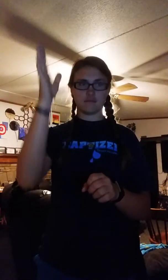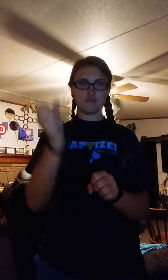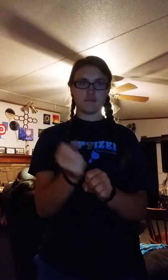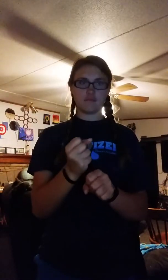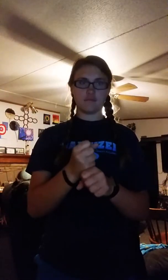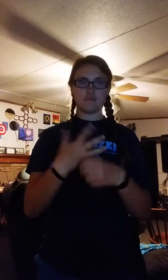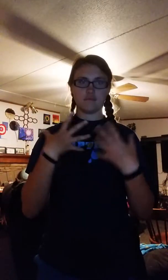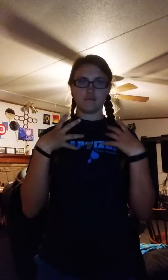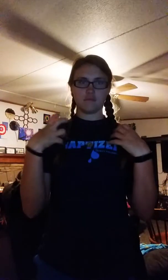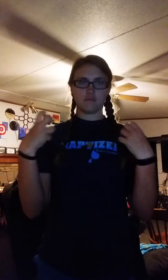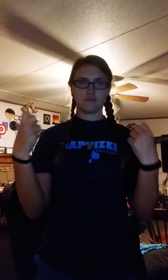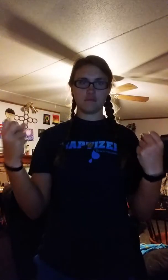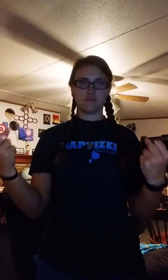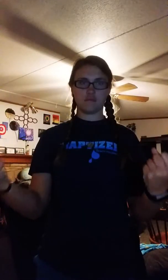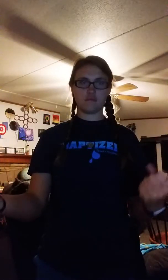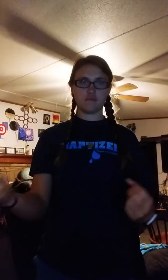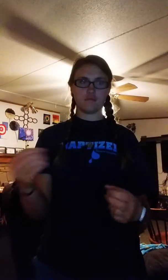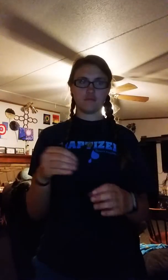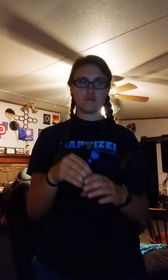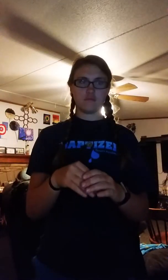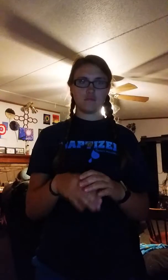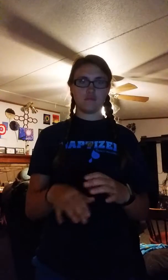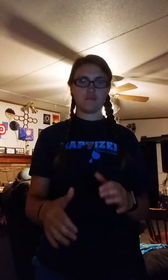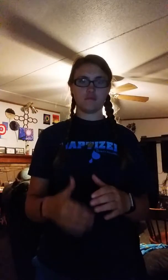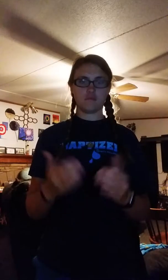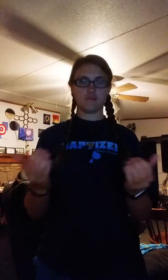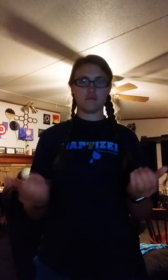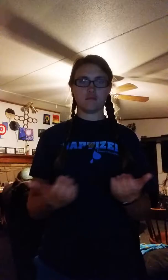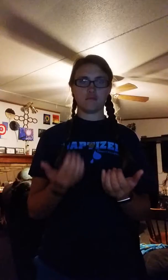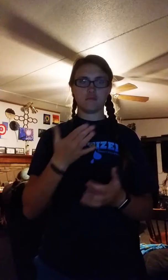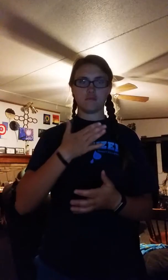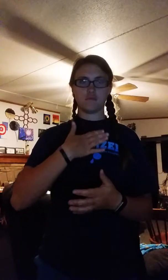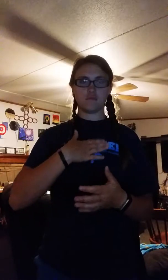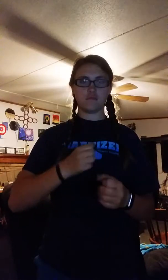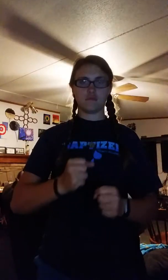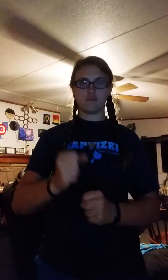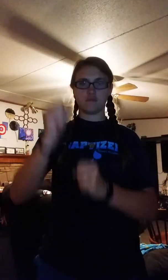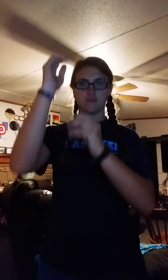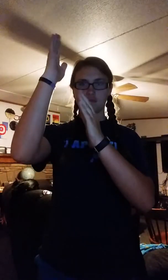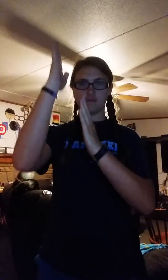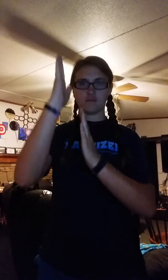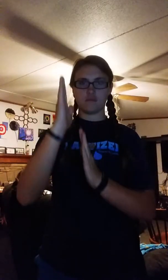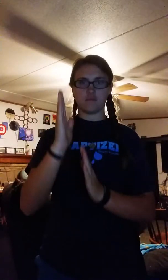be made stronger in the presence of my Savior.